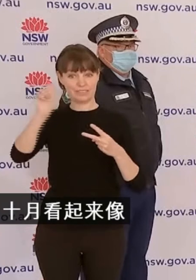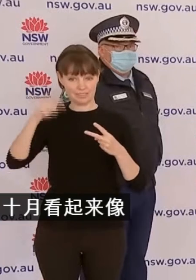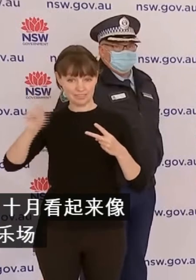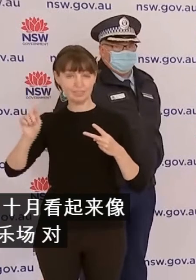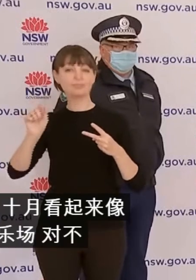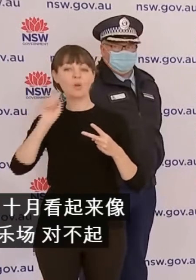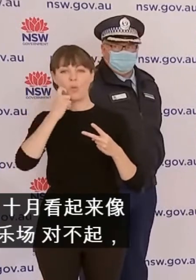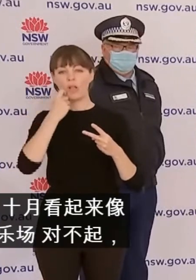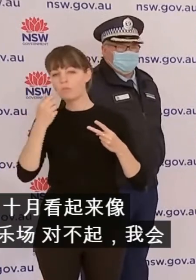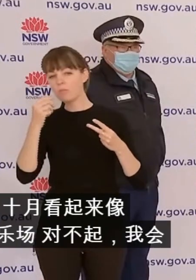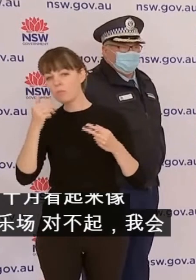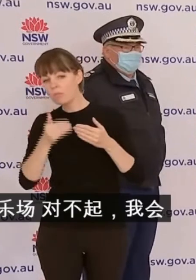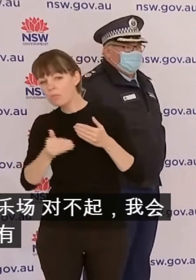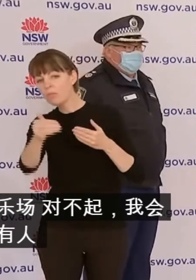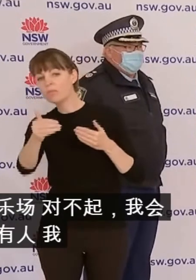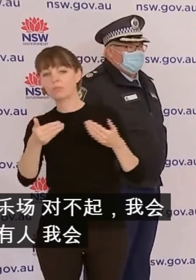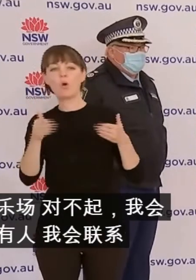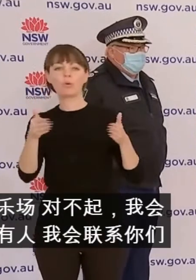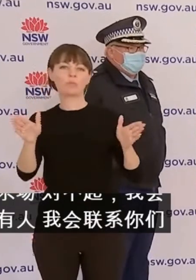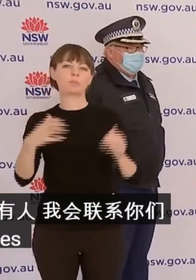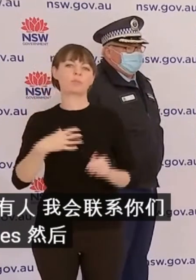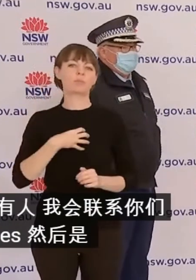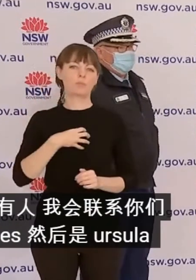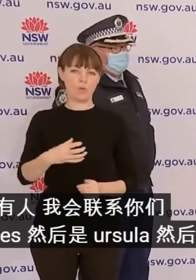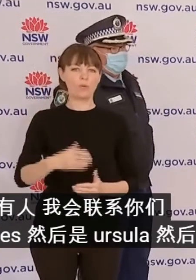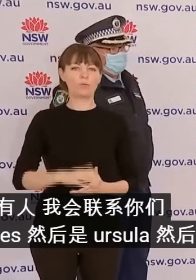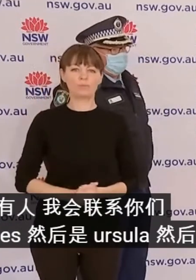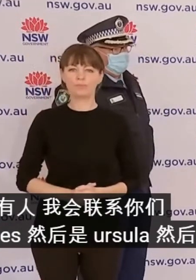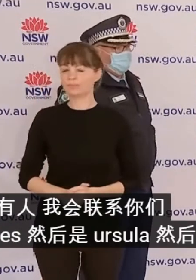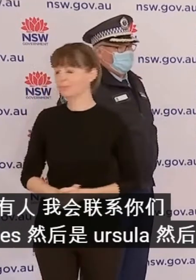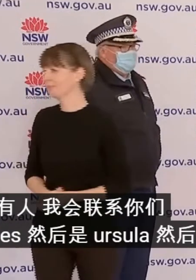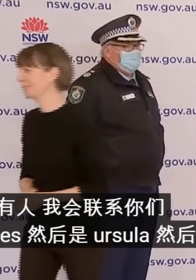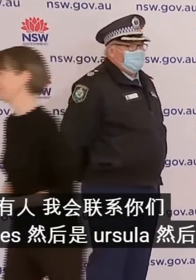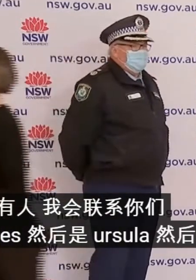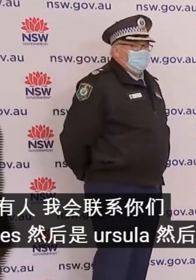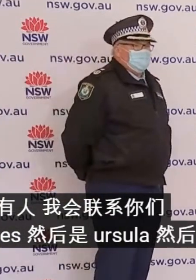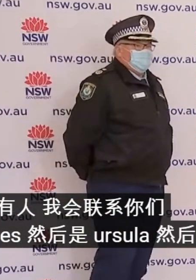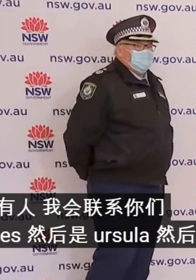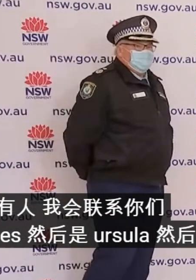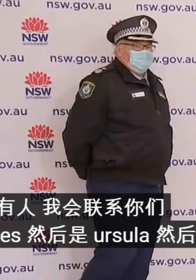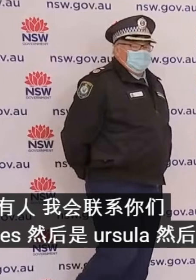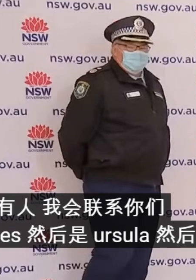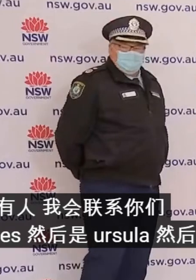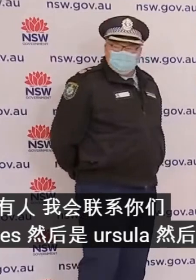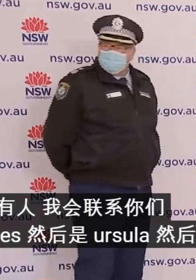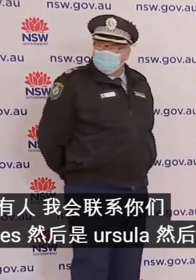An outdoor playground? I'm sorry, I'll get to all of you. James, then Ursula, then Alex. Yep. More than